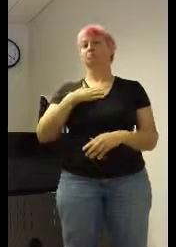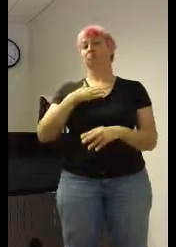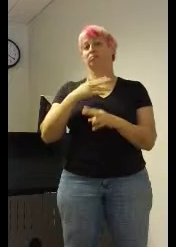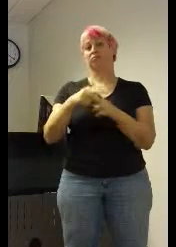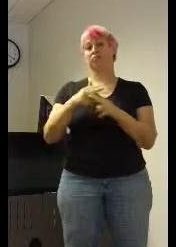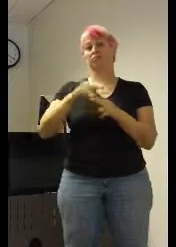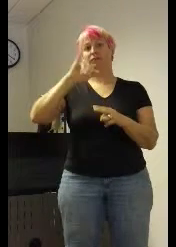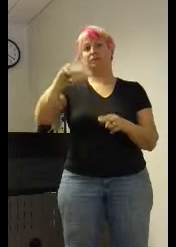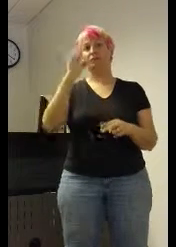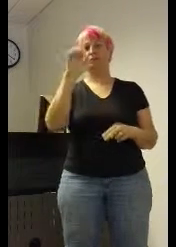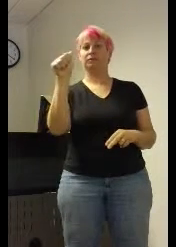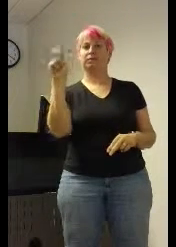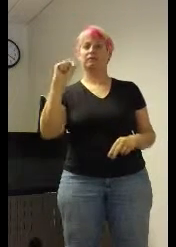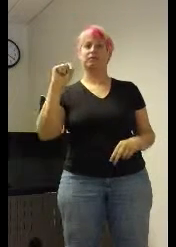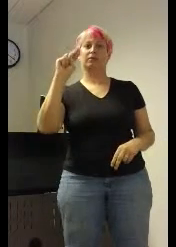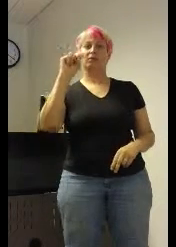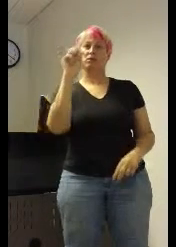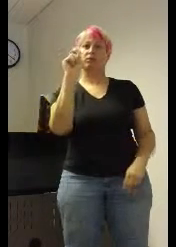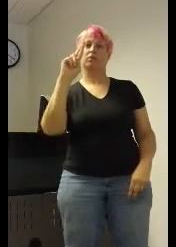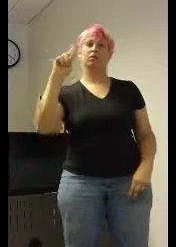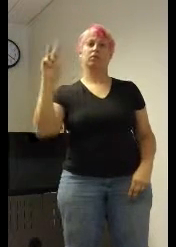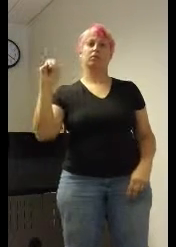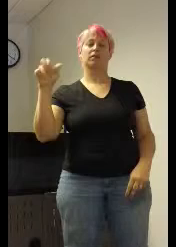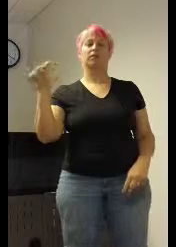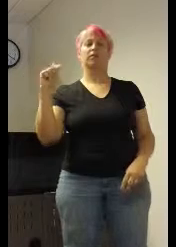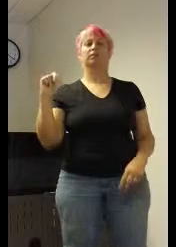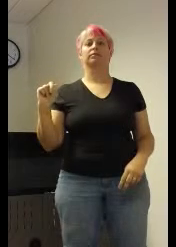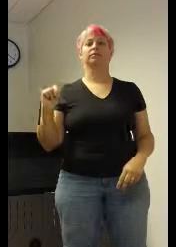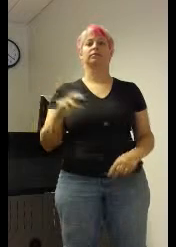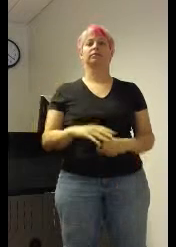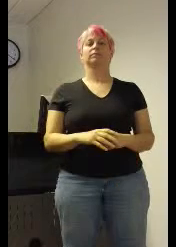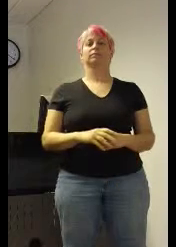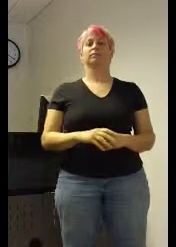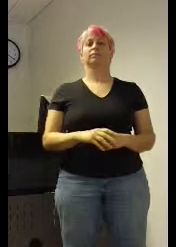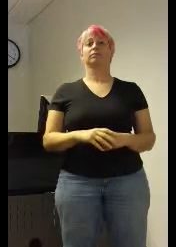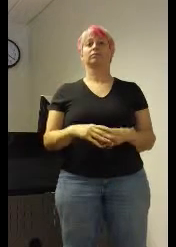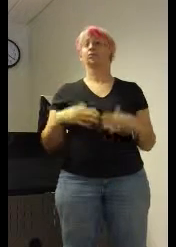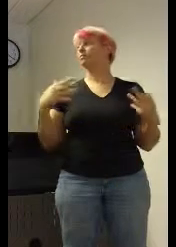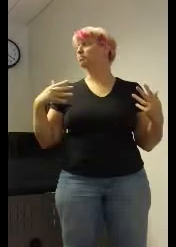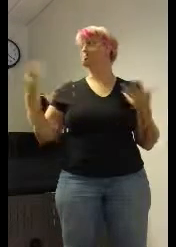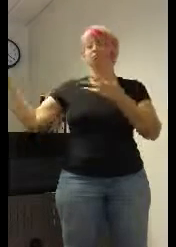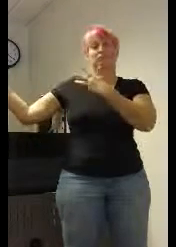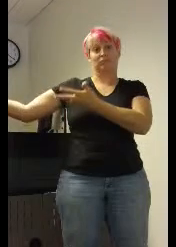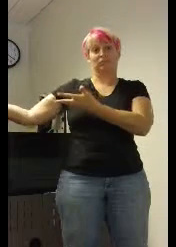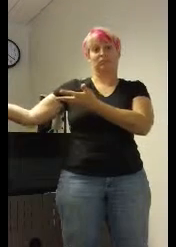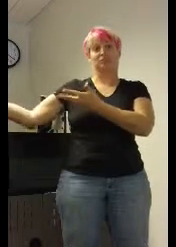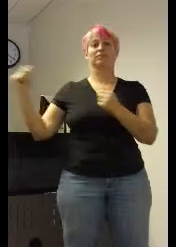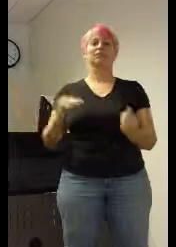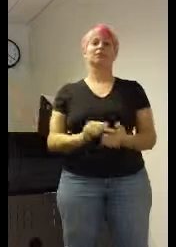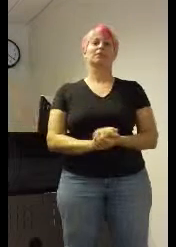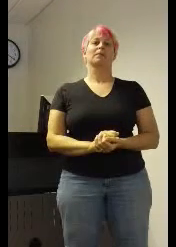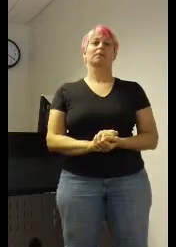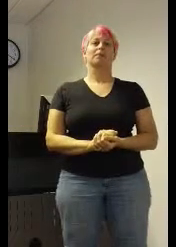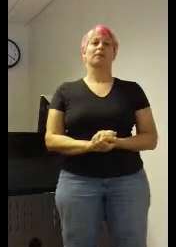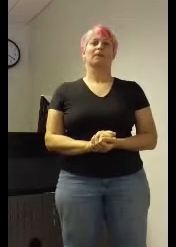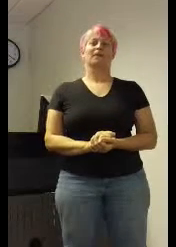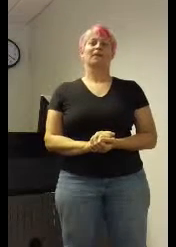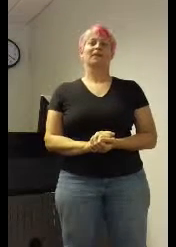I know that can get confusing, so either way, I'm Jean, and that works just fine. I'm with the Academic Support